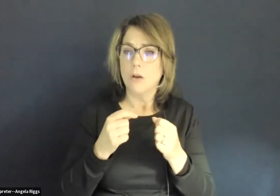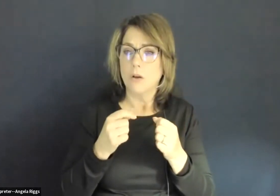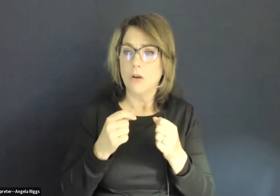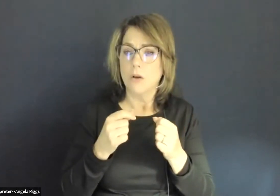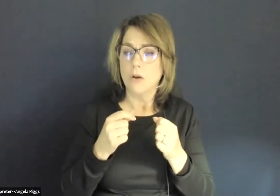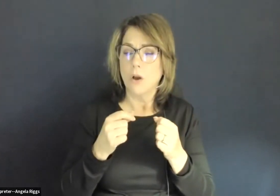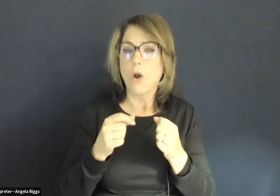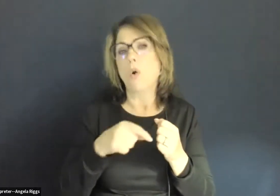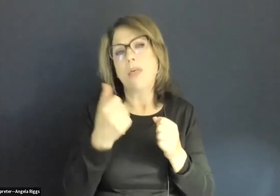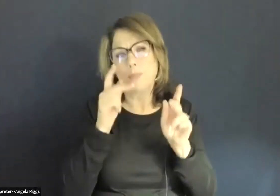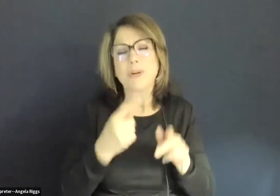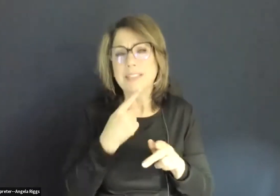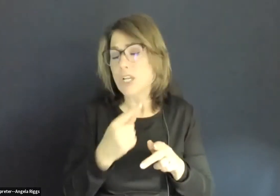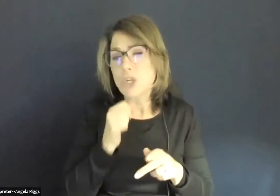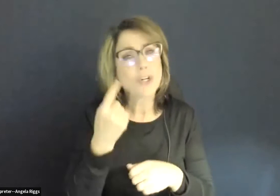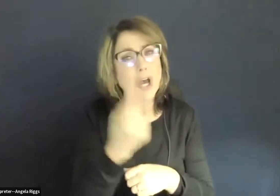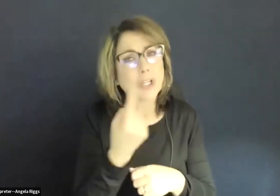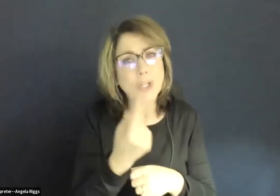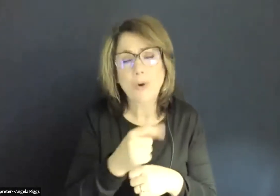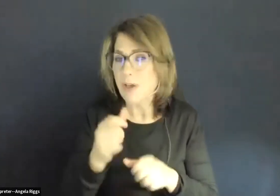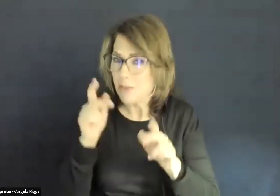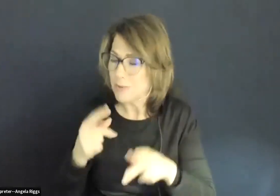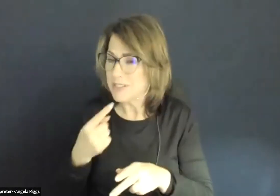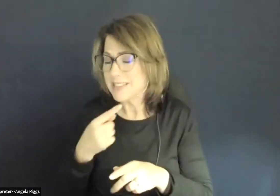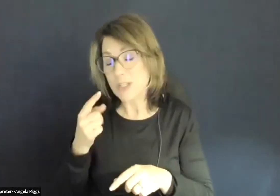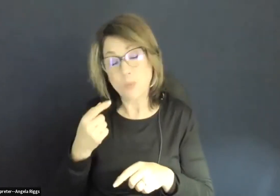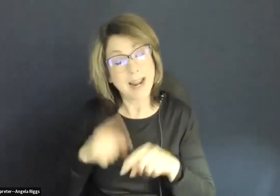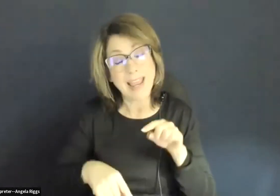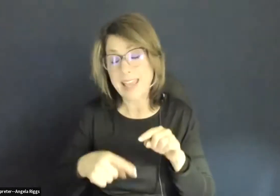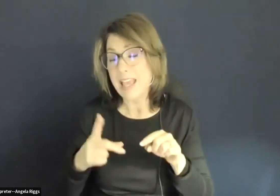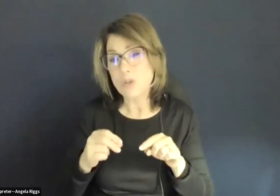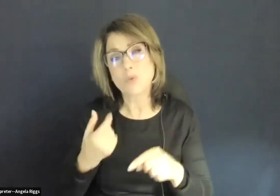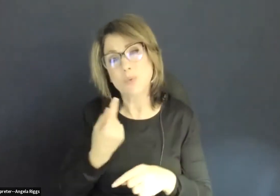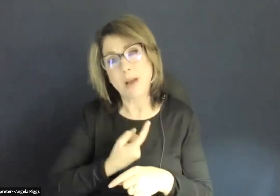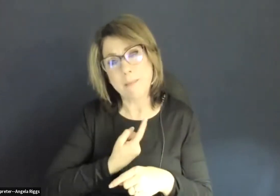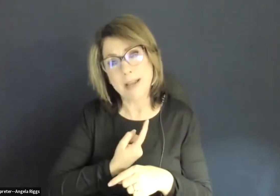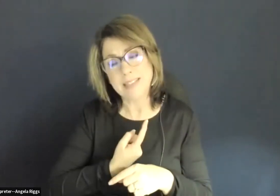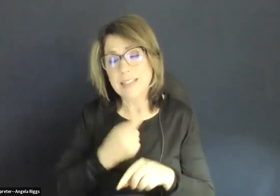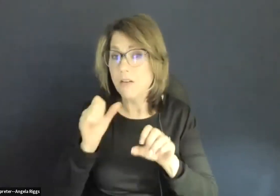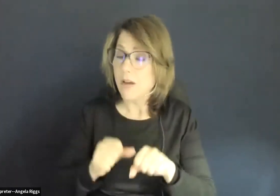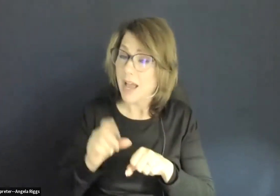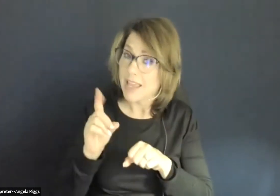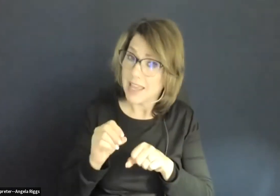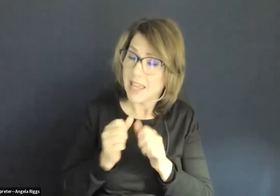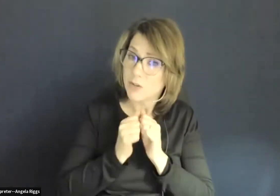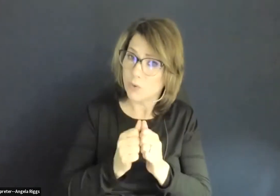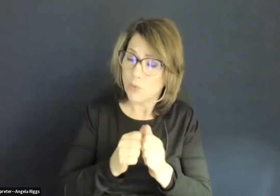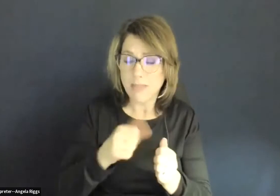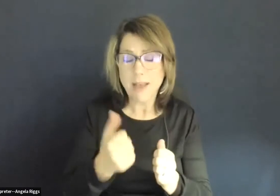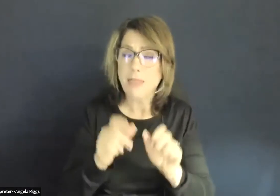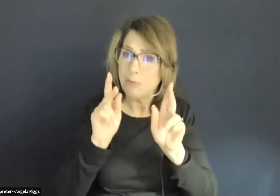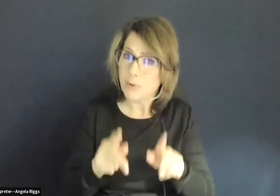Gavin states, what I can't do by myself, I can do with another